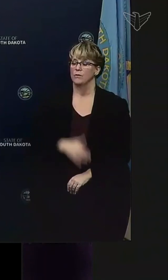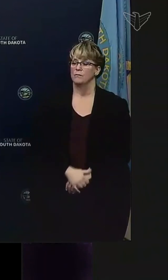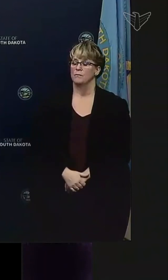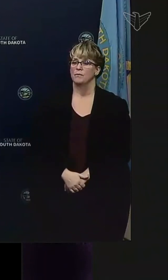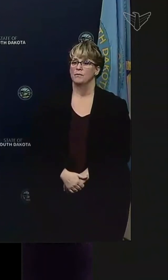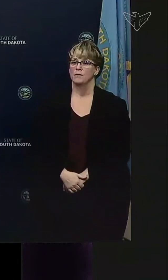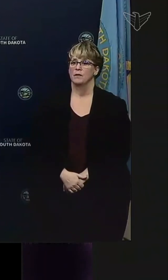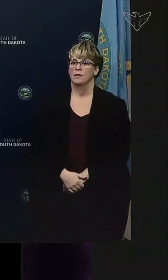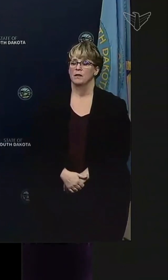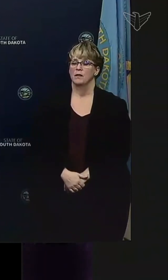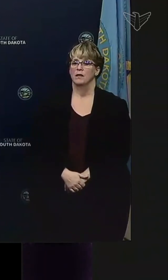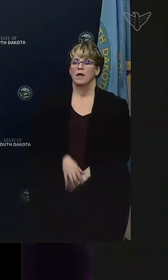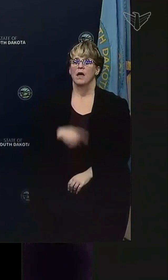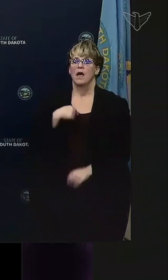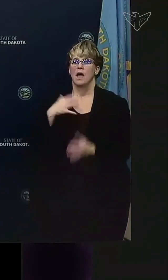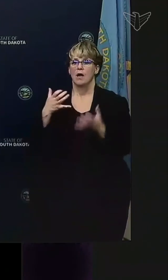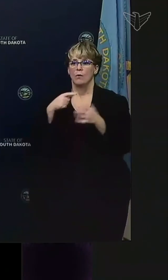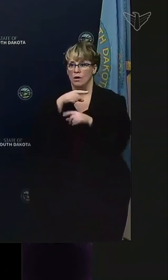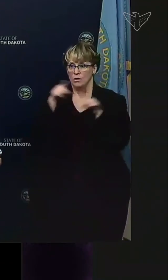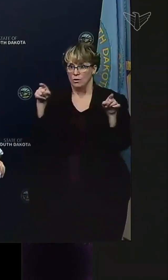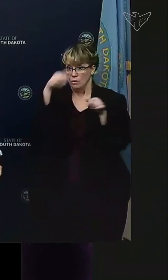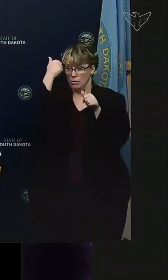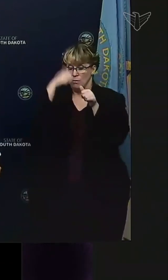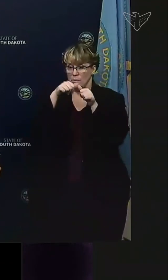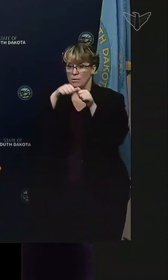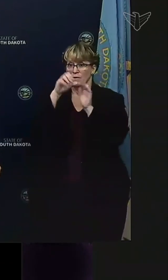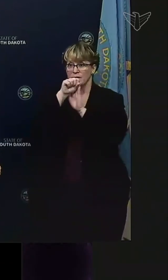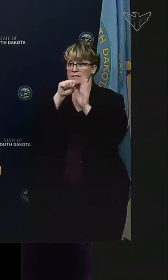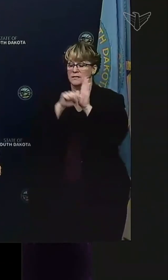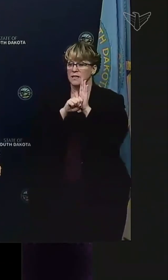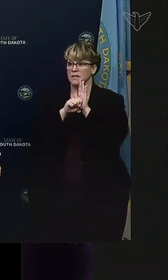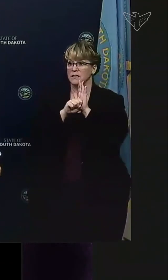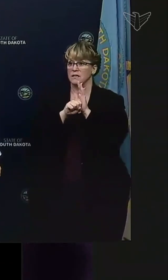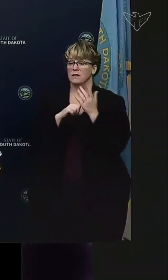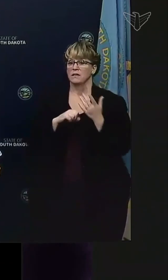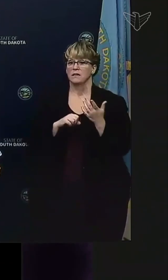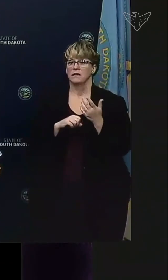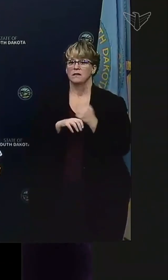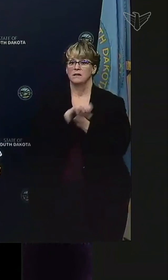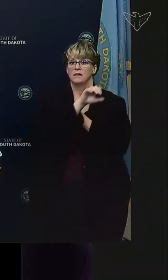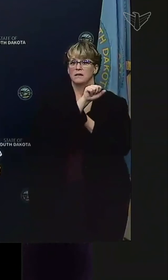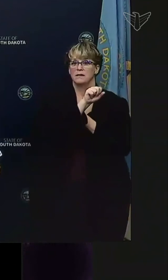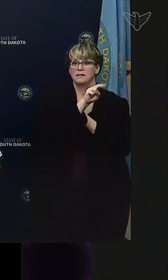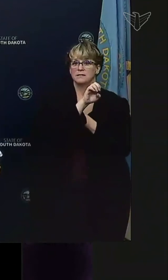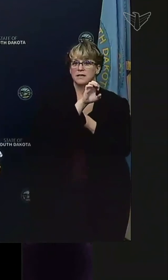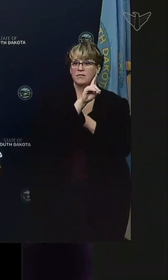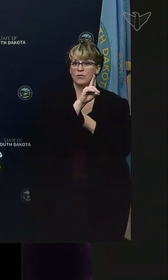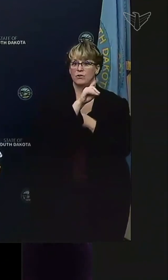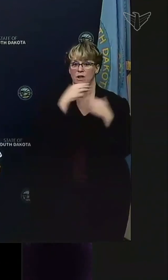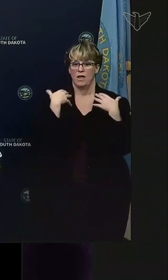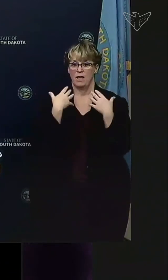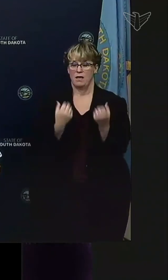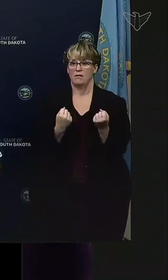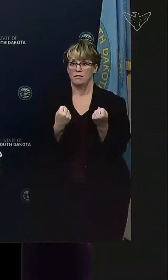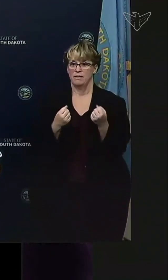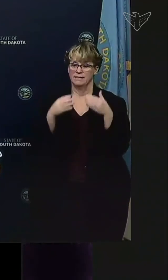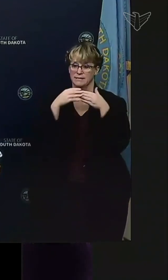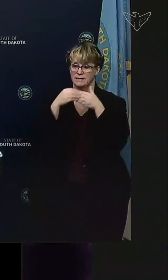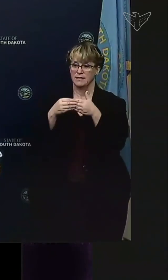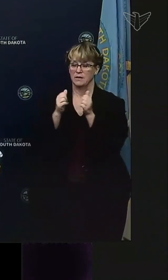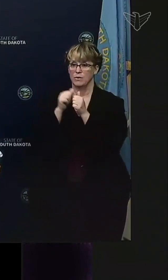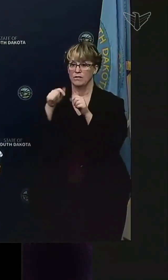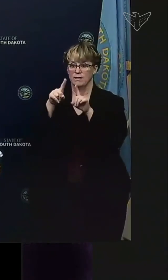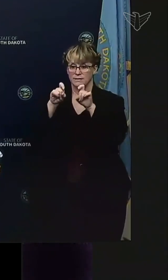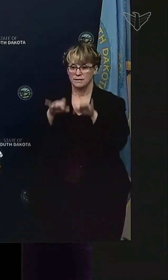And I want to remind everybody in the state as well that while Sanford Health is taking the lead in this clinical trial,